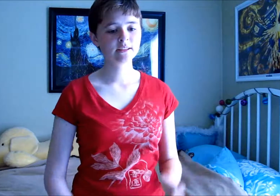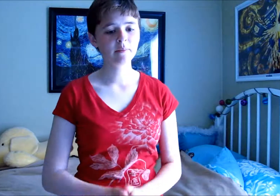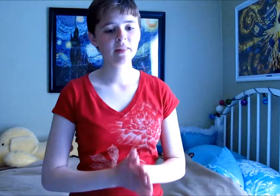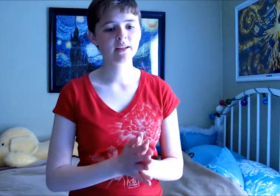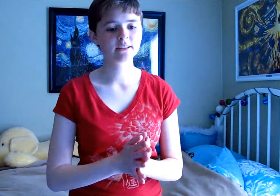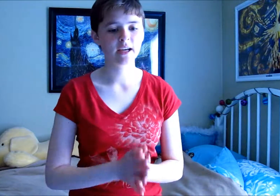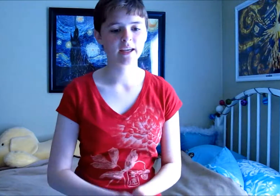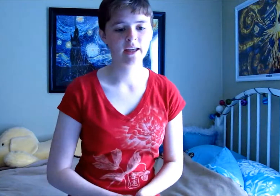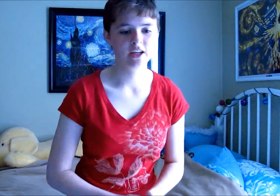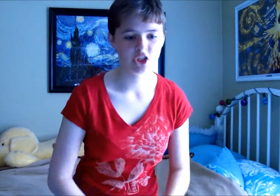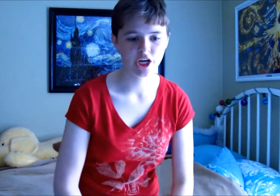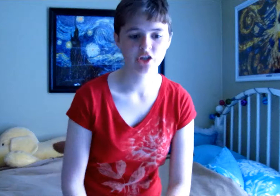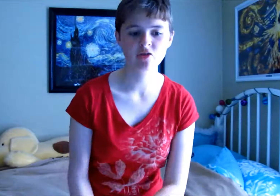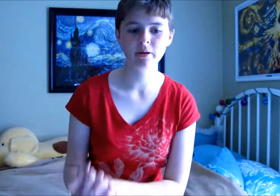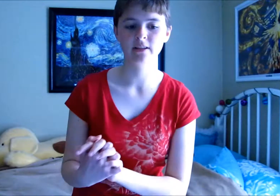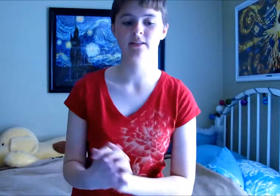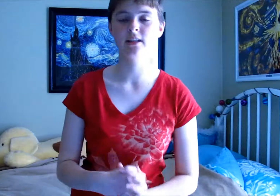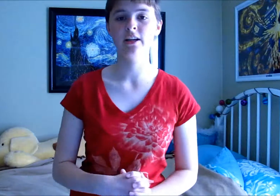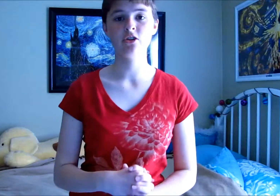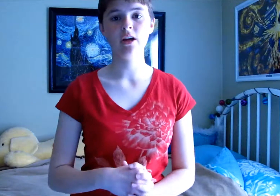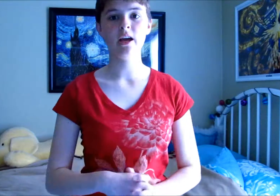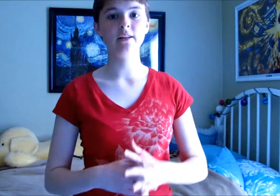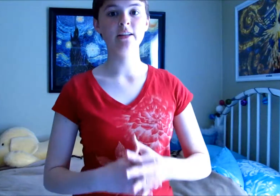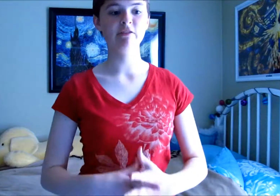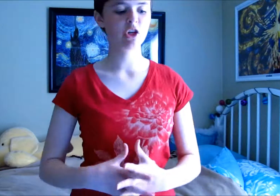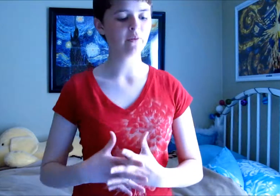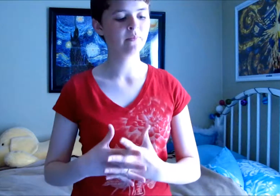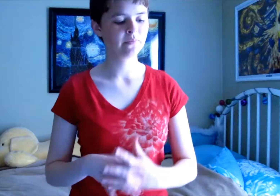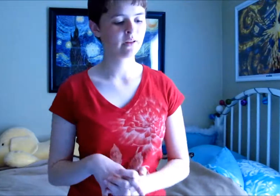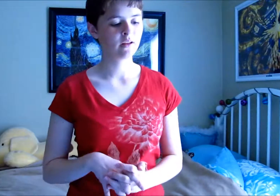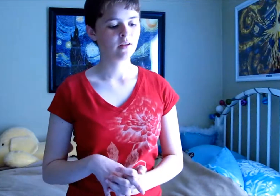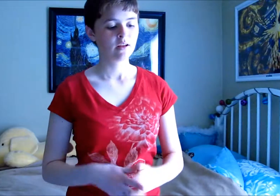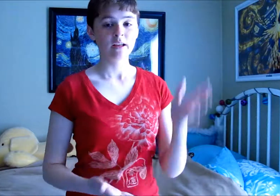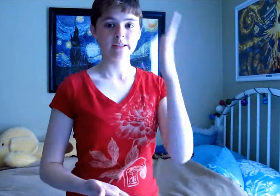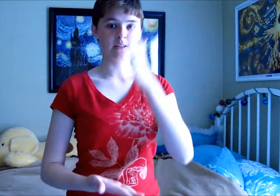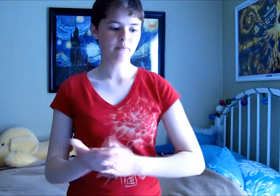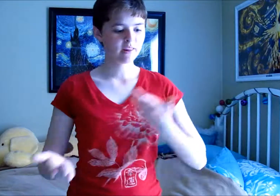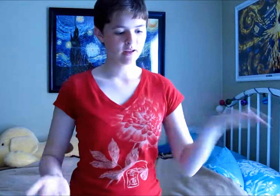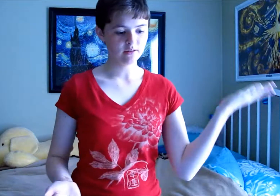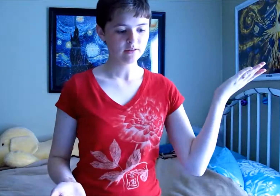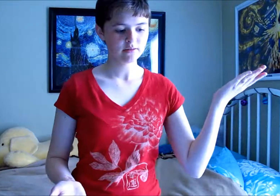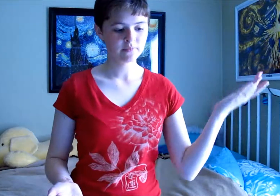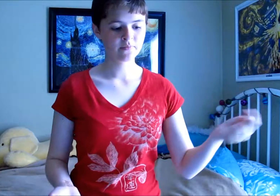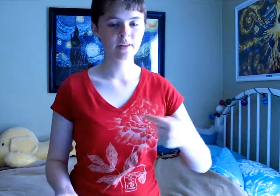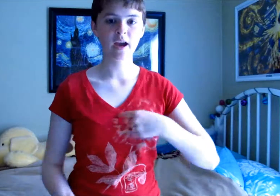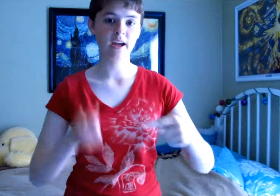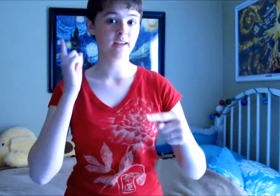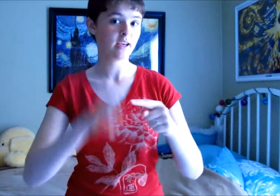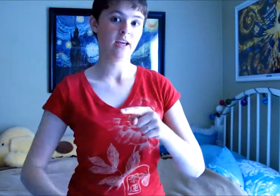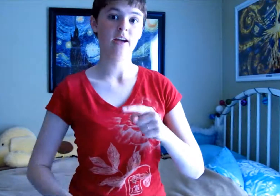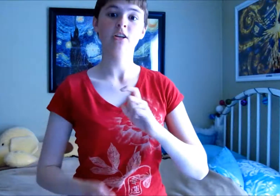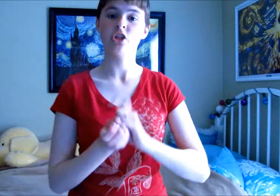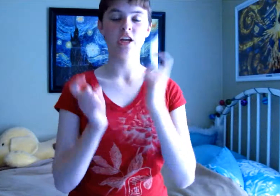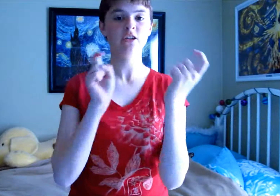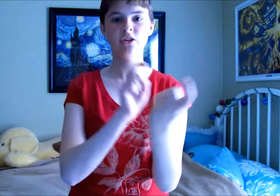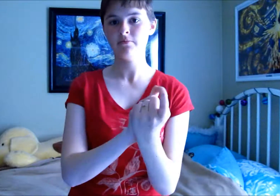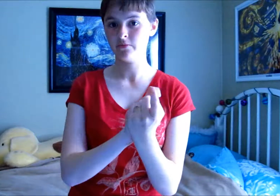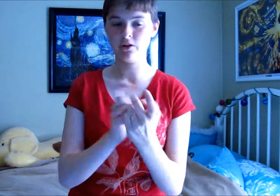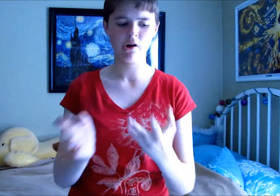Some things I cannot change, but until I try, I'll never know. Some things I cannot change. You know all